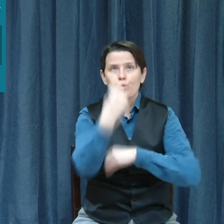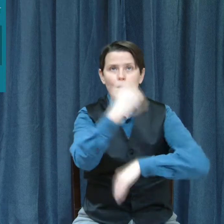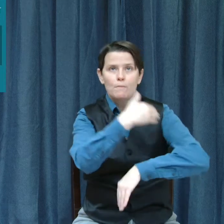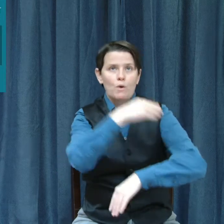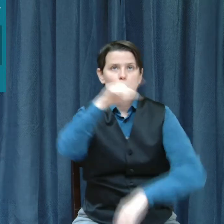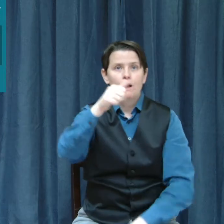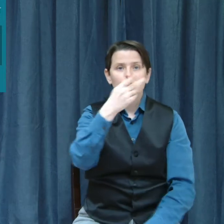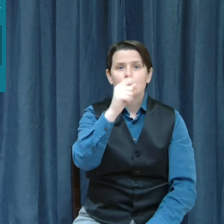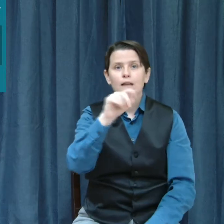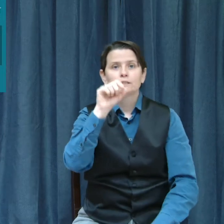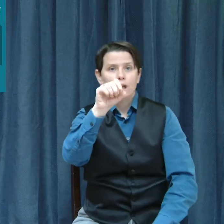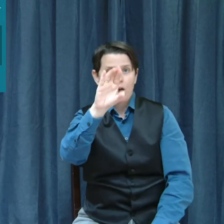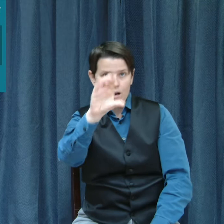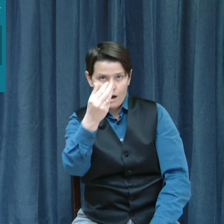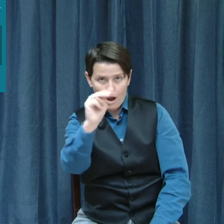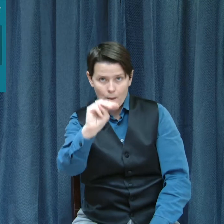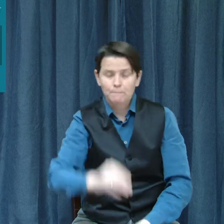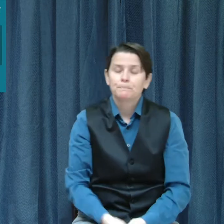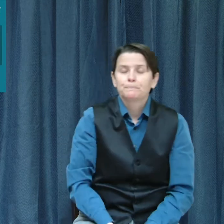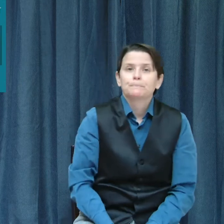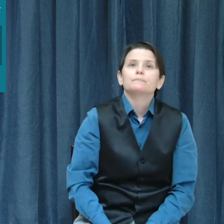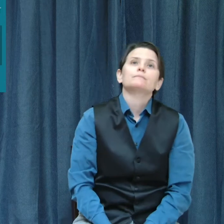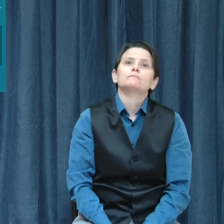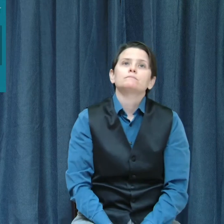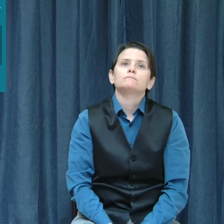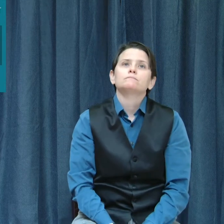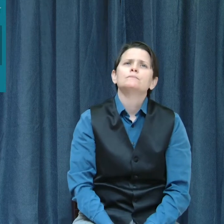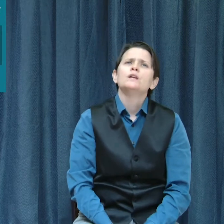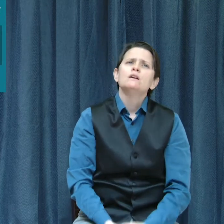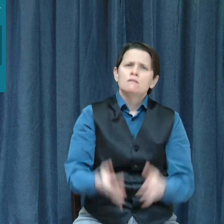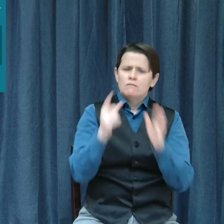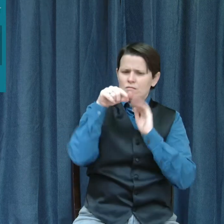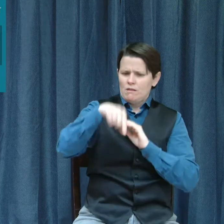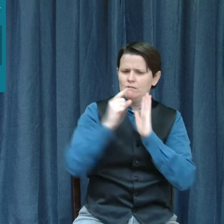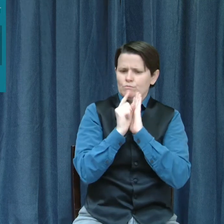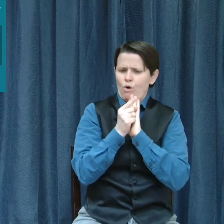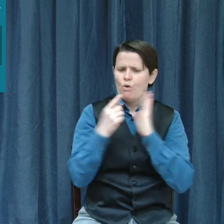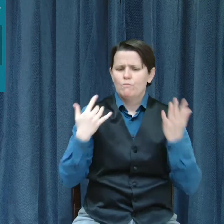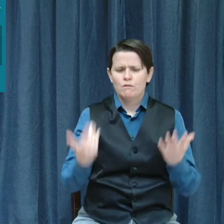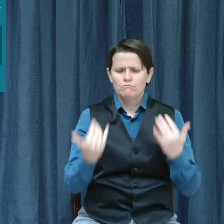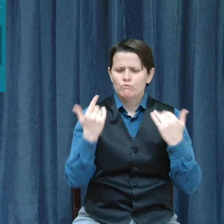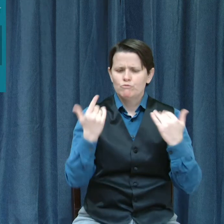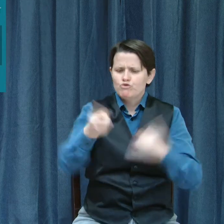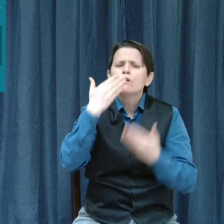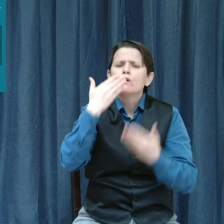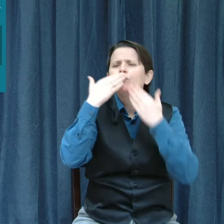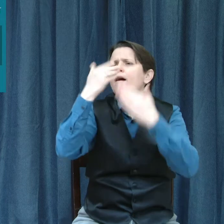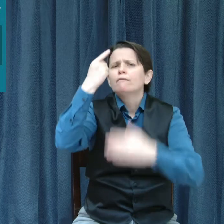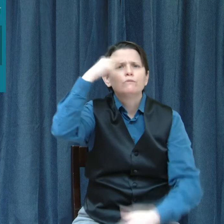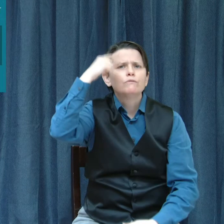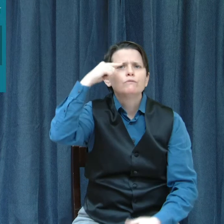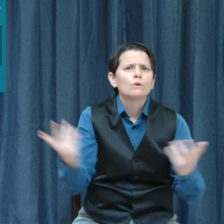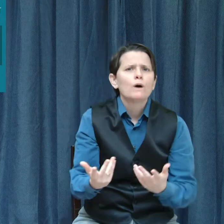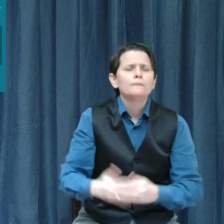onepowerpodcast.com. What are you most grateful for in this moment? Let us know in the comments first, and then join us at 1 p.m.